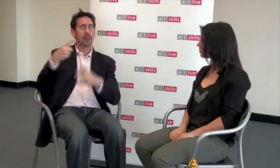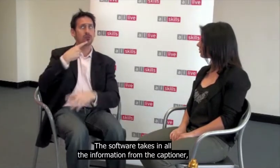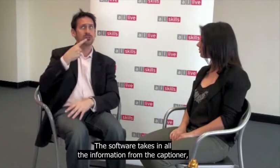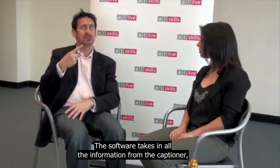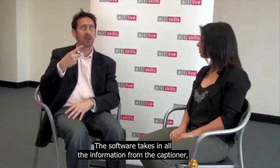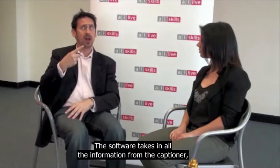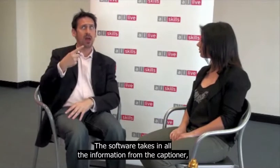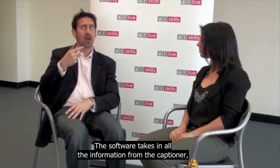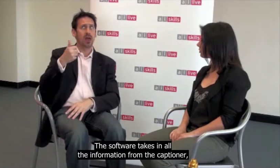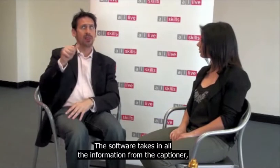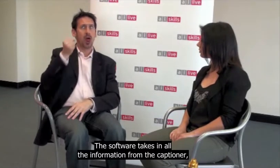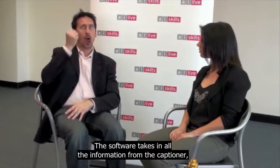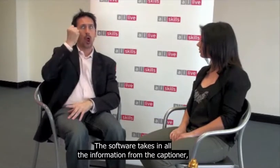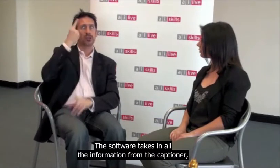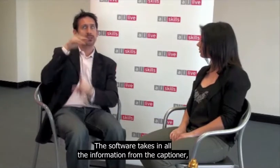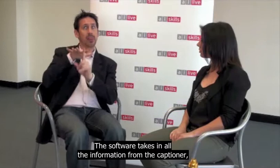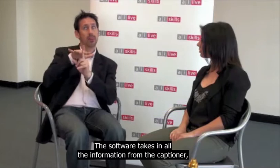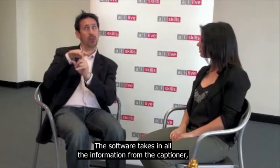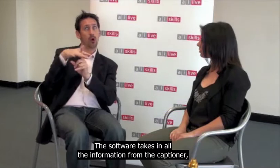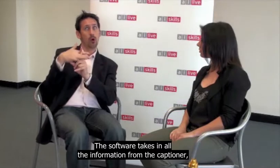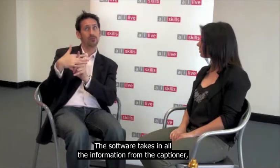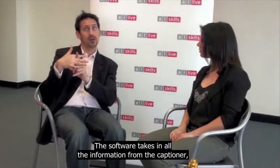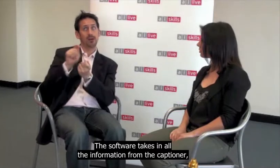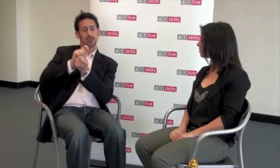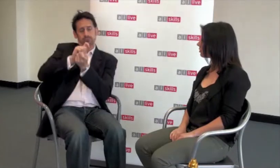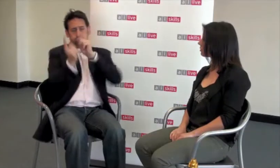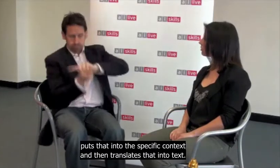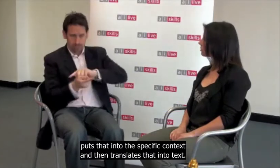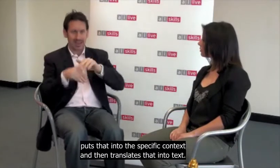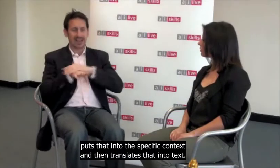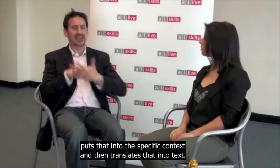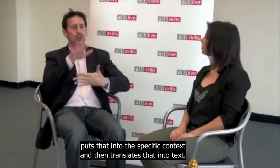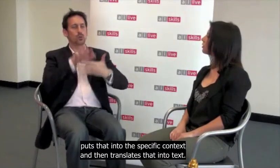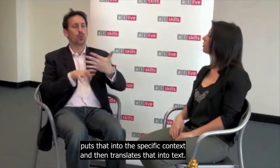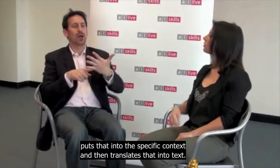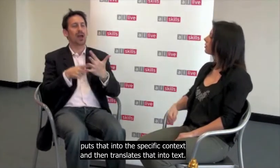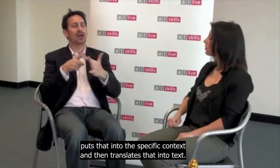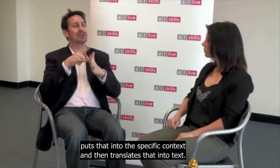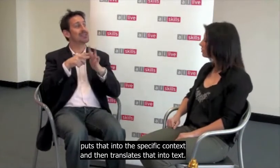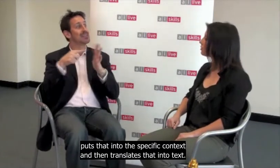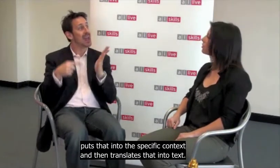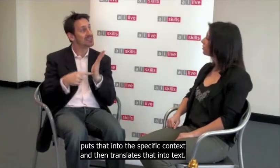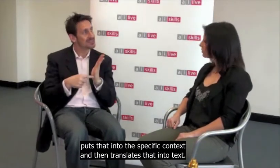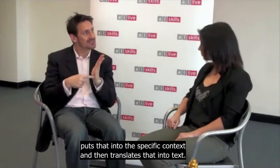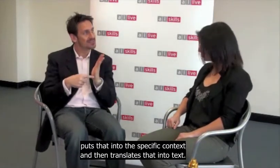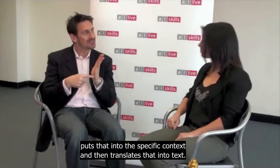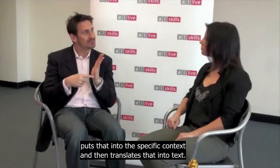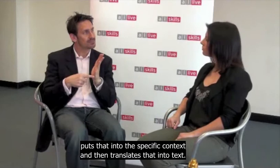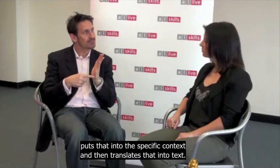software takes in all the information from the captioner, puts that into the specific context, and then translates that